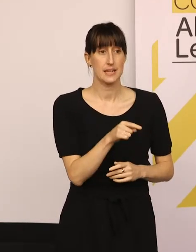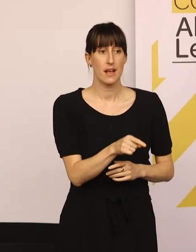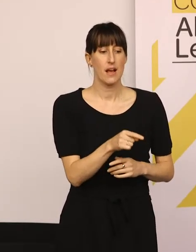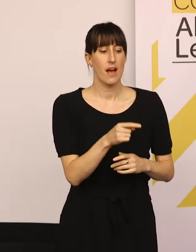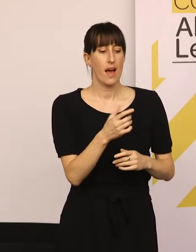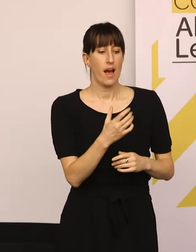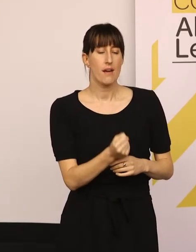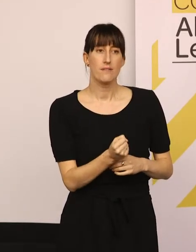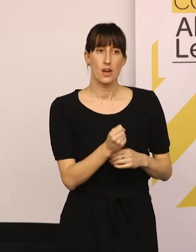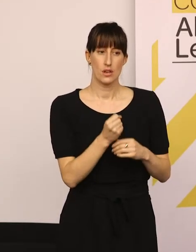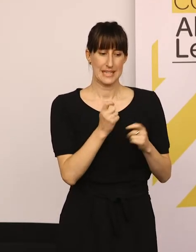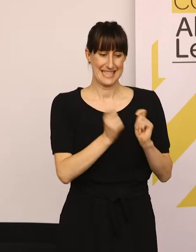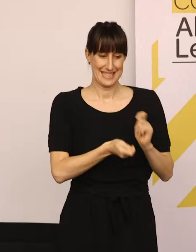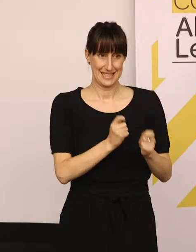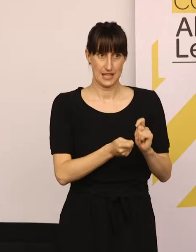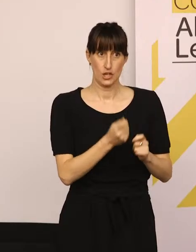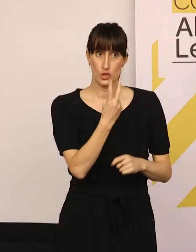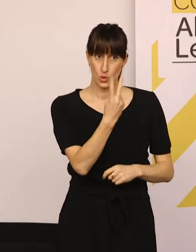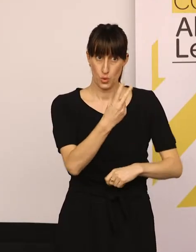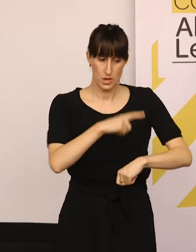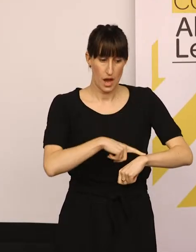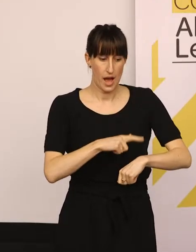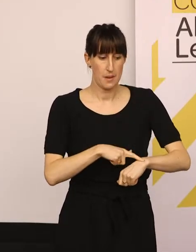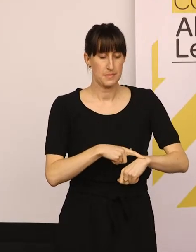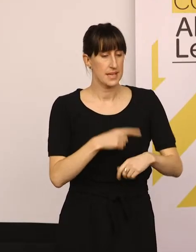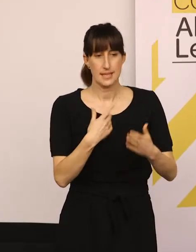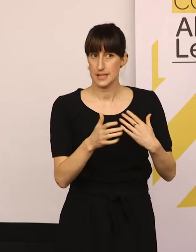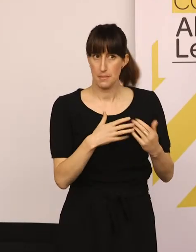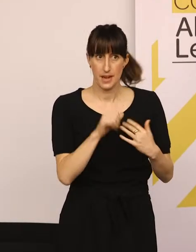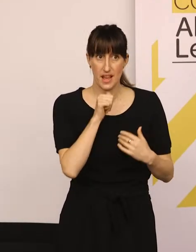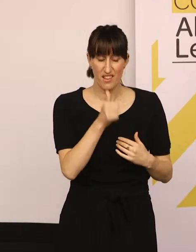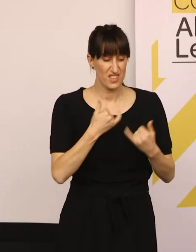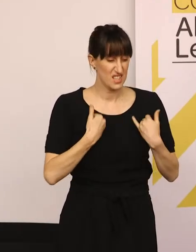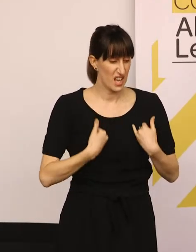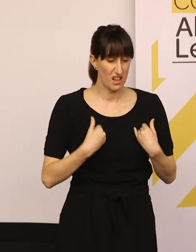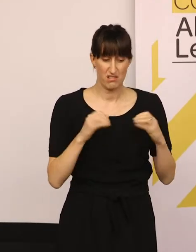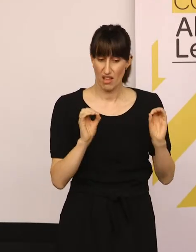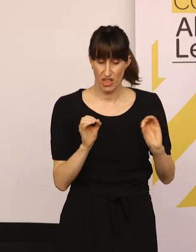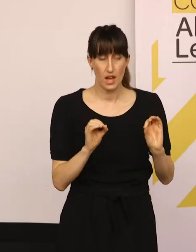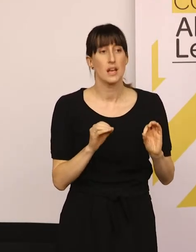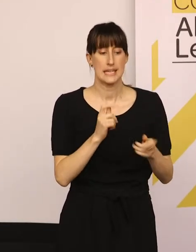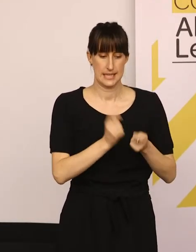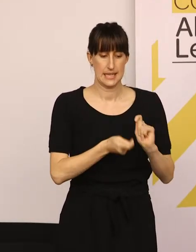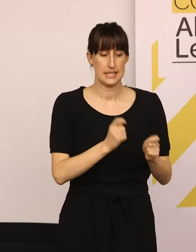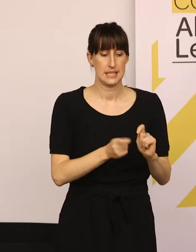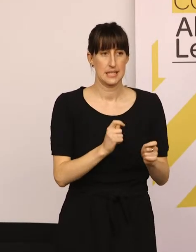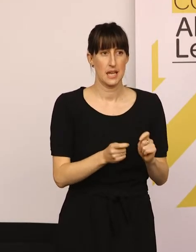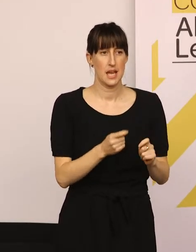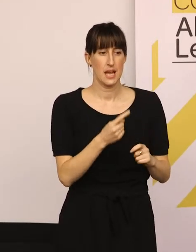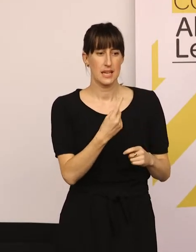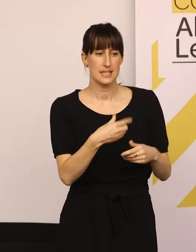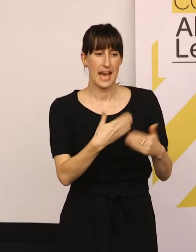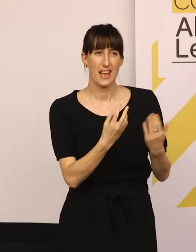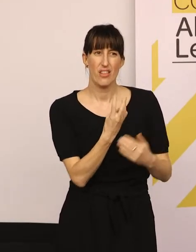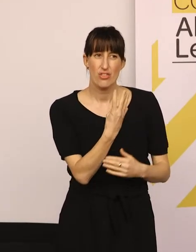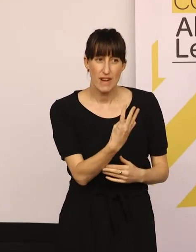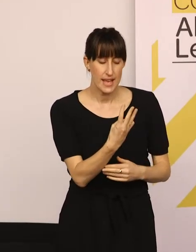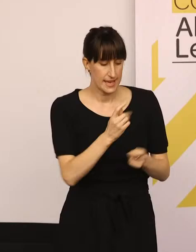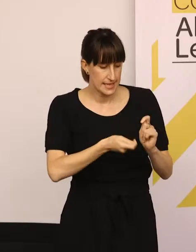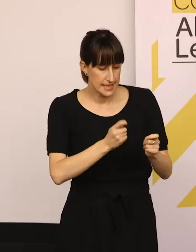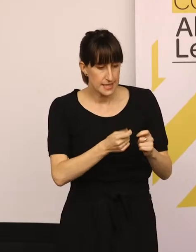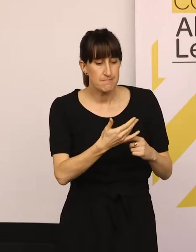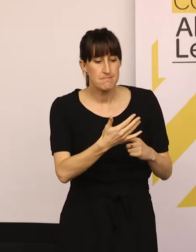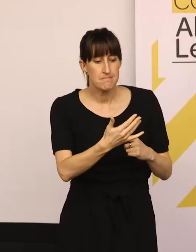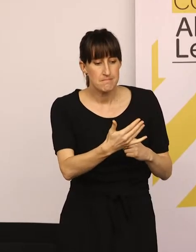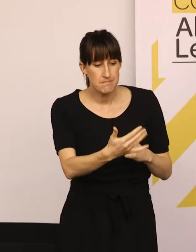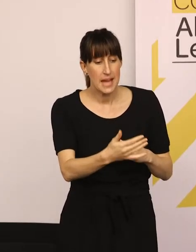whether they have symptoms or not, around day 3 and around day 12 of their 14-day